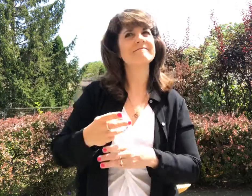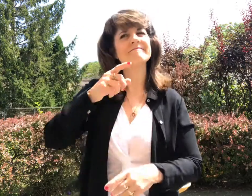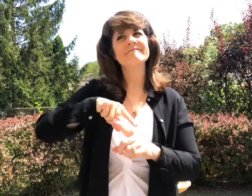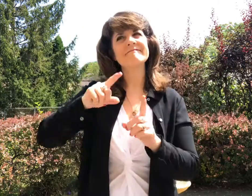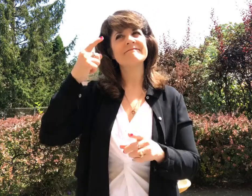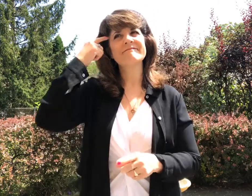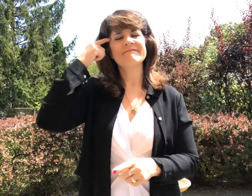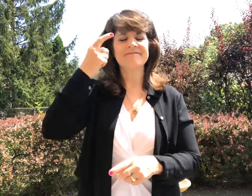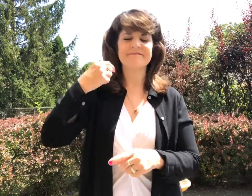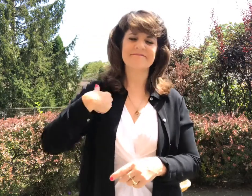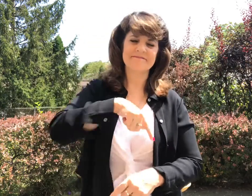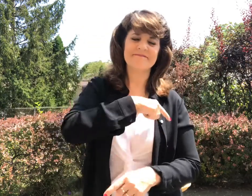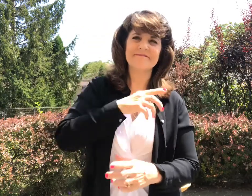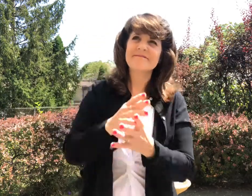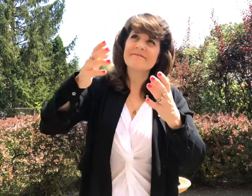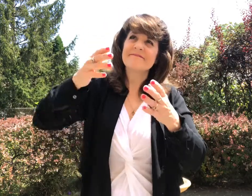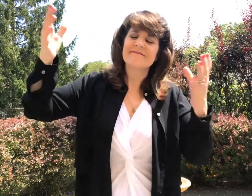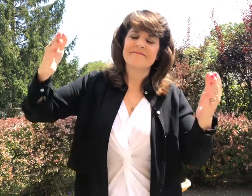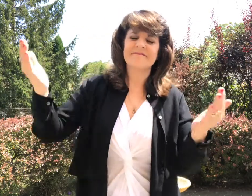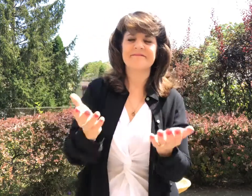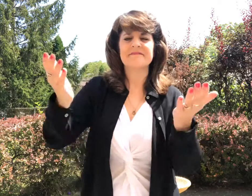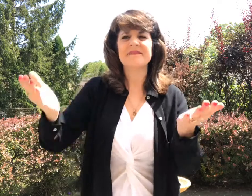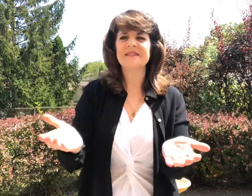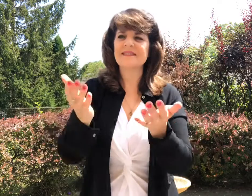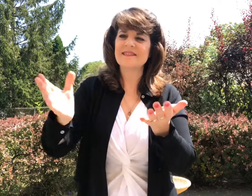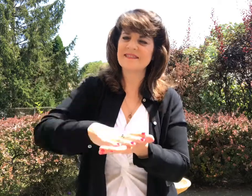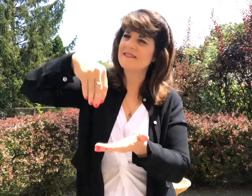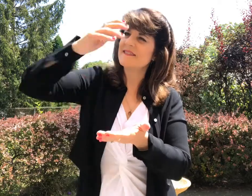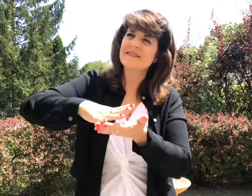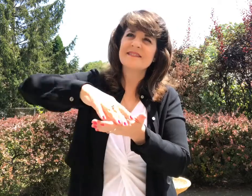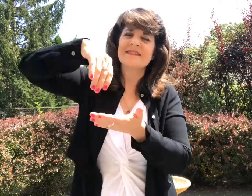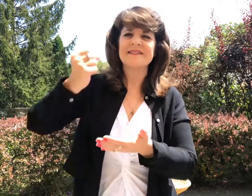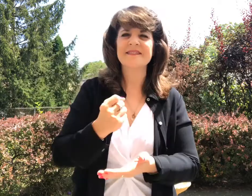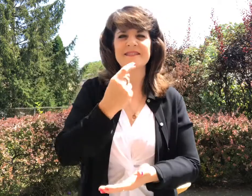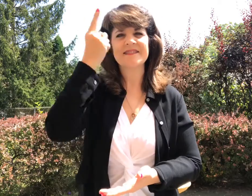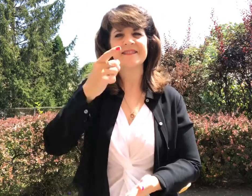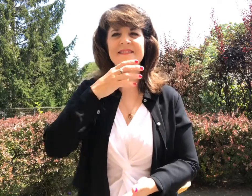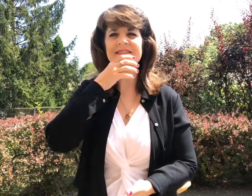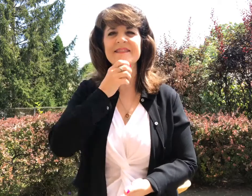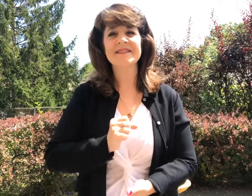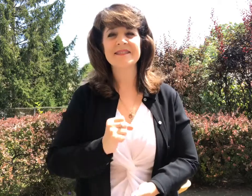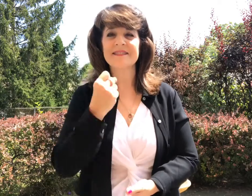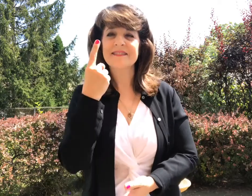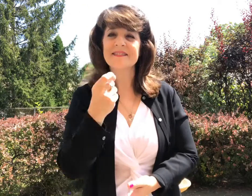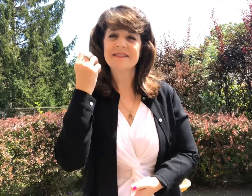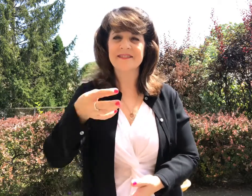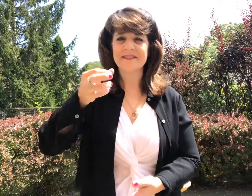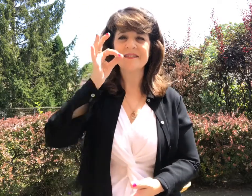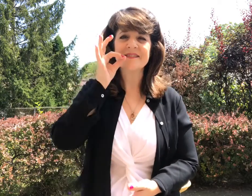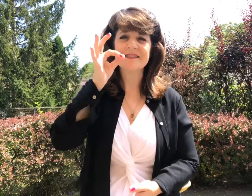we thought we were bigger. Pushing each other to the limits, we were learning quicker. By 11, smoking herb